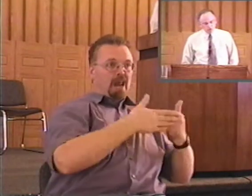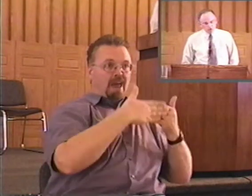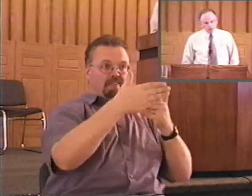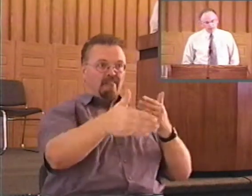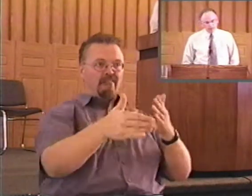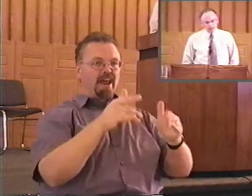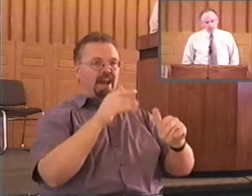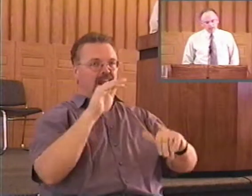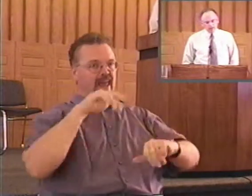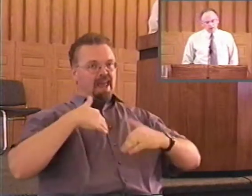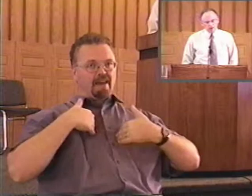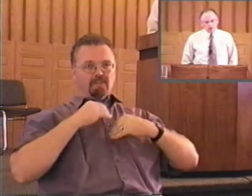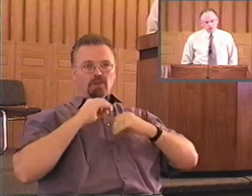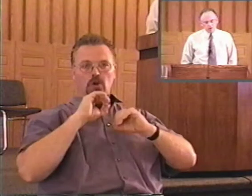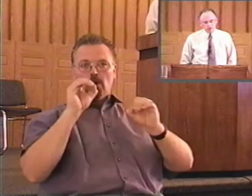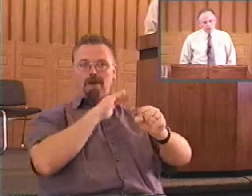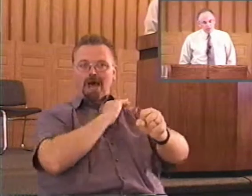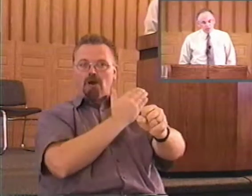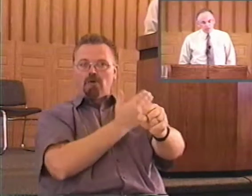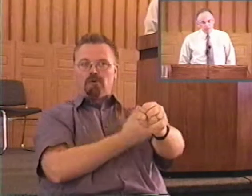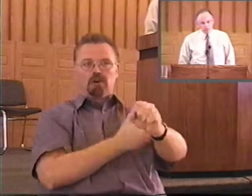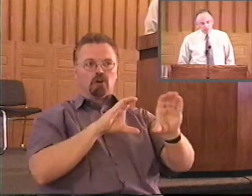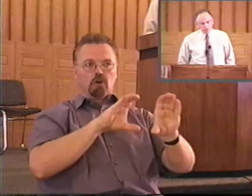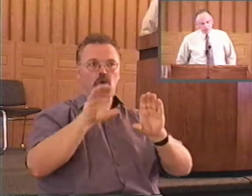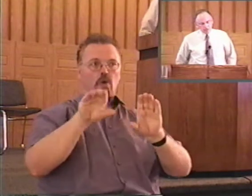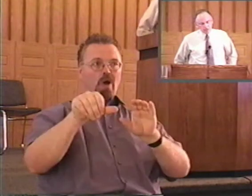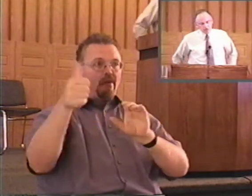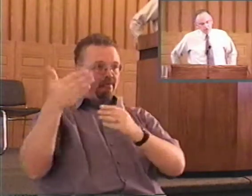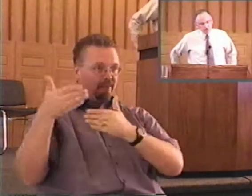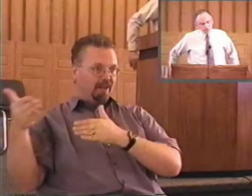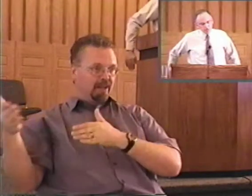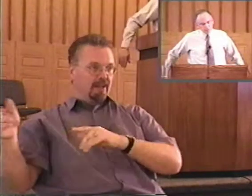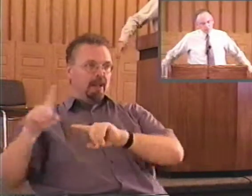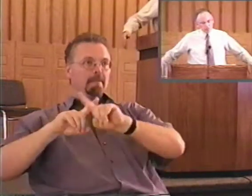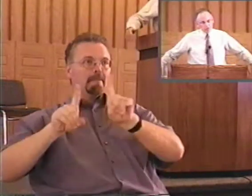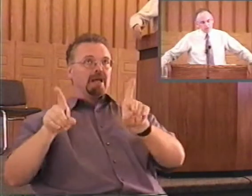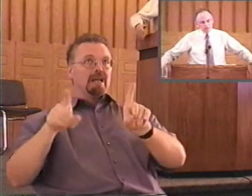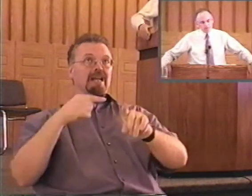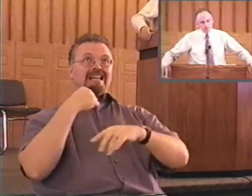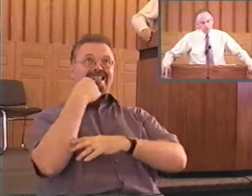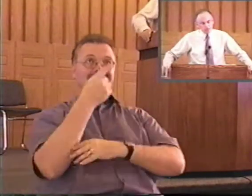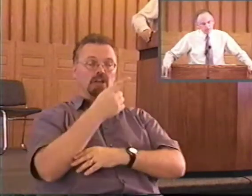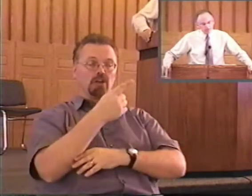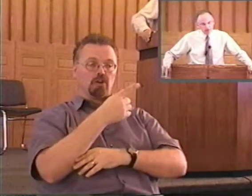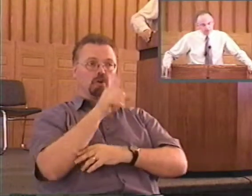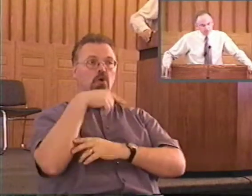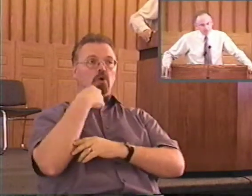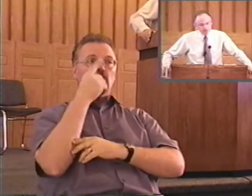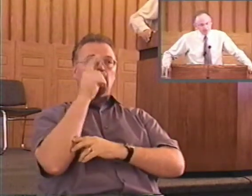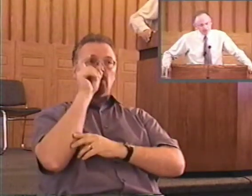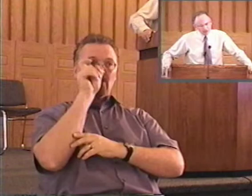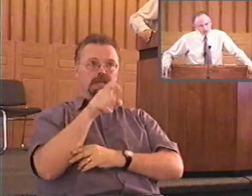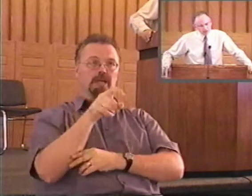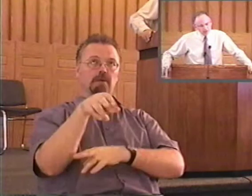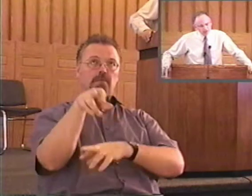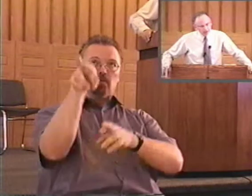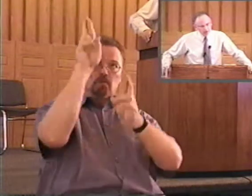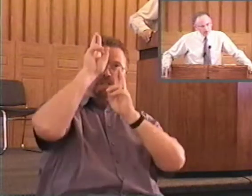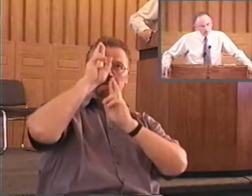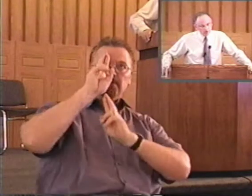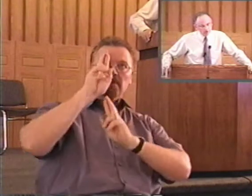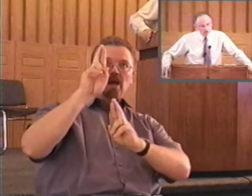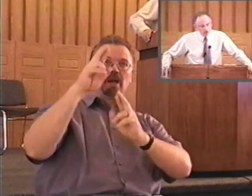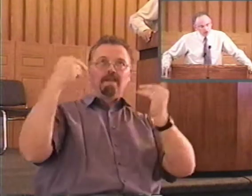have no more that they can do. But I will tell you whom you should fear.